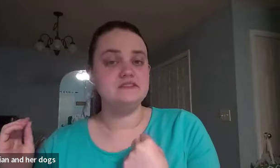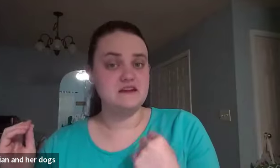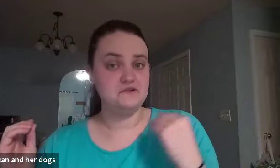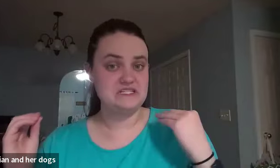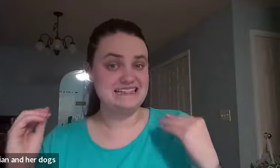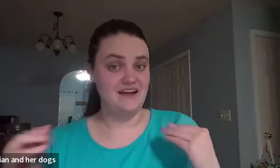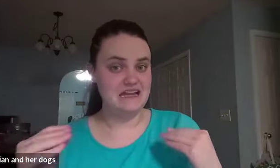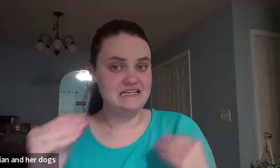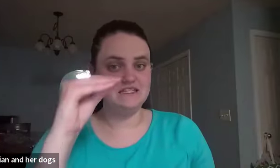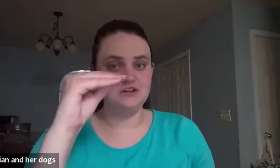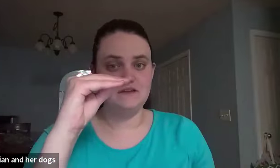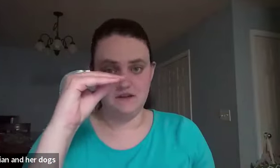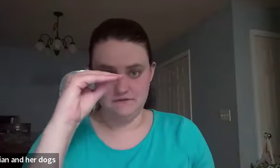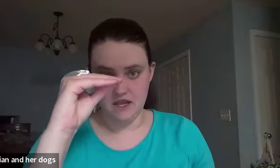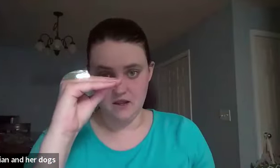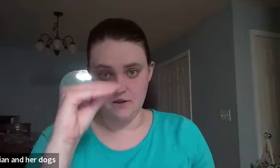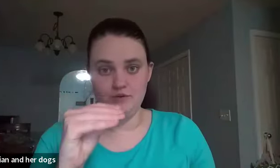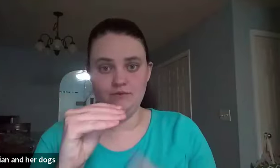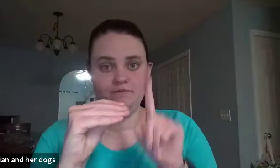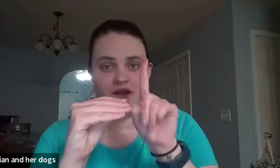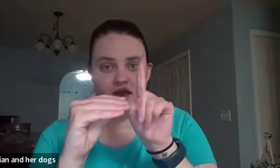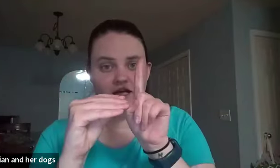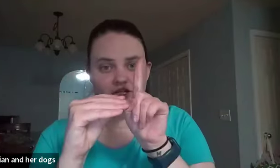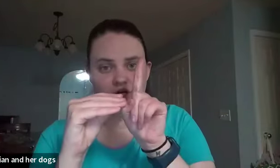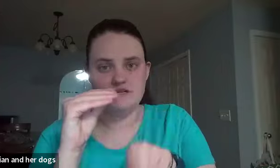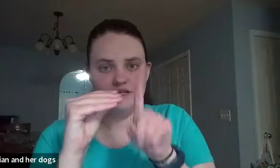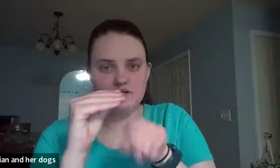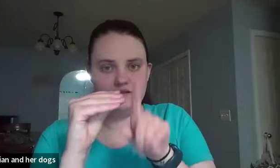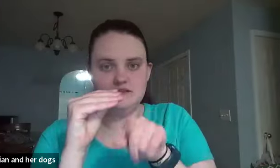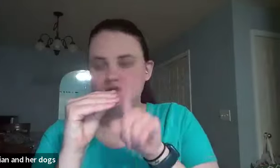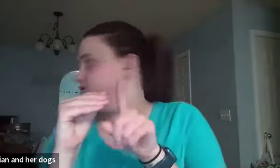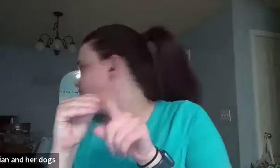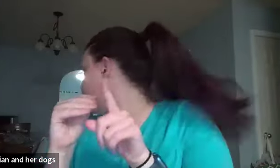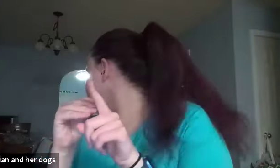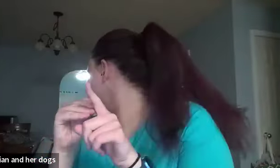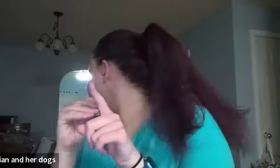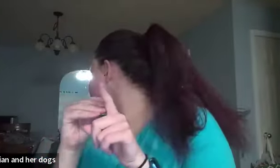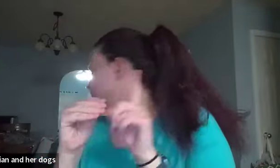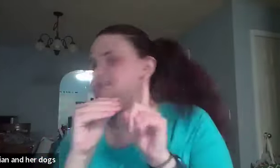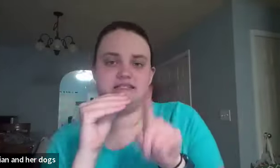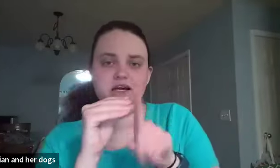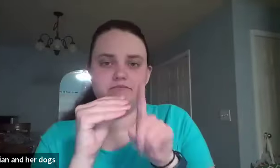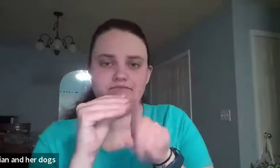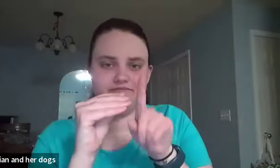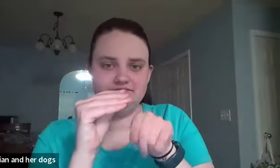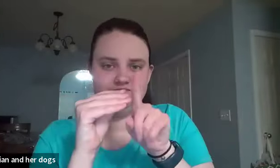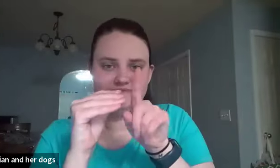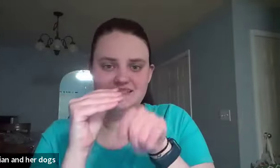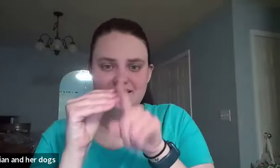then the sign for slice is you're going to have like a flat O. And you're going to pretend to slice it up.